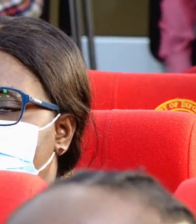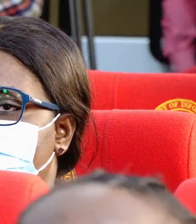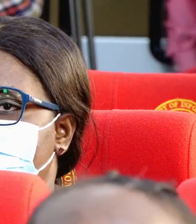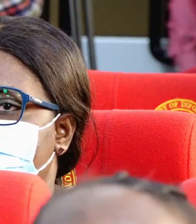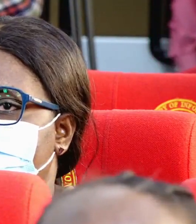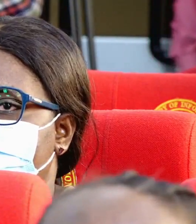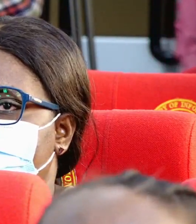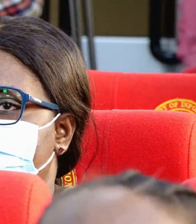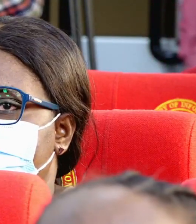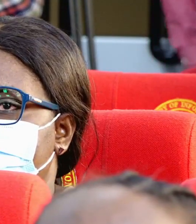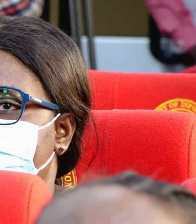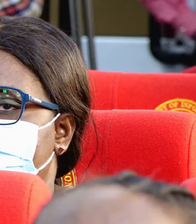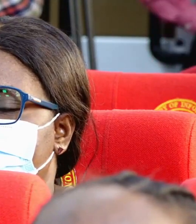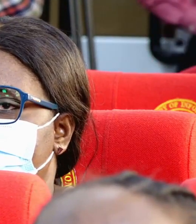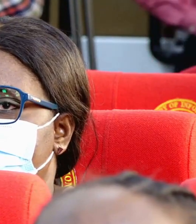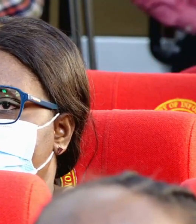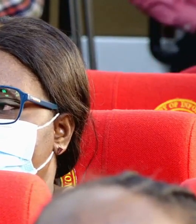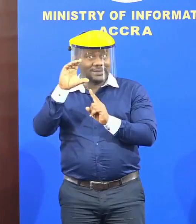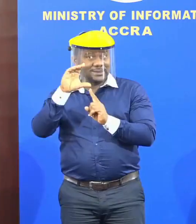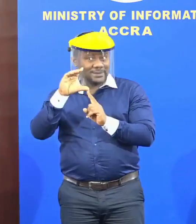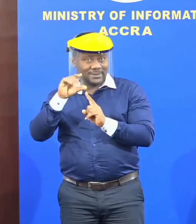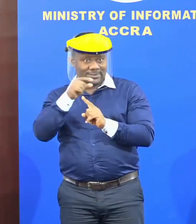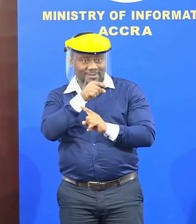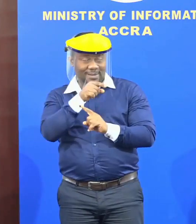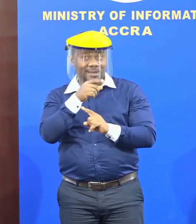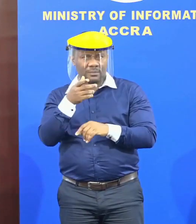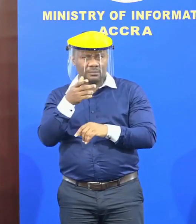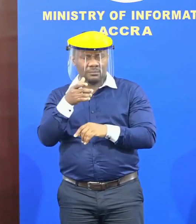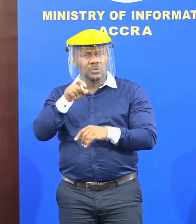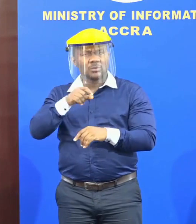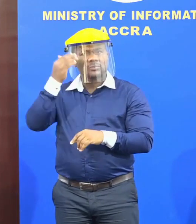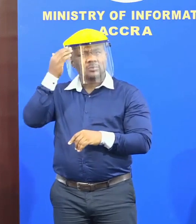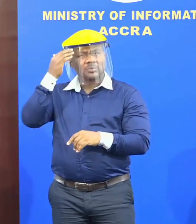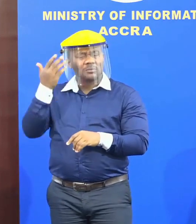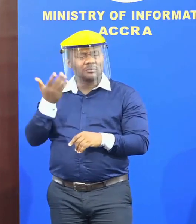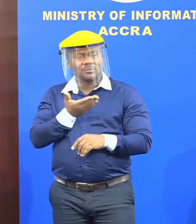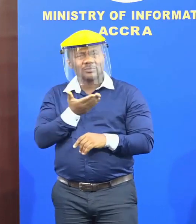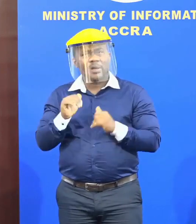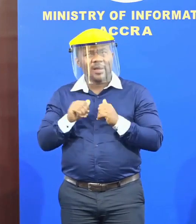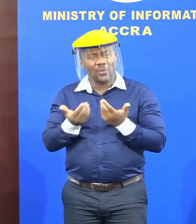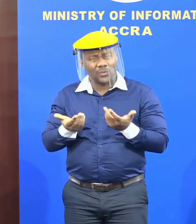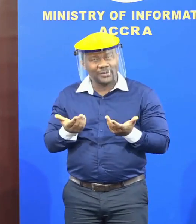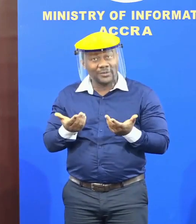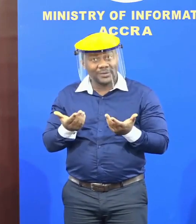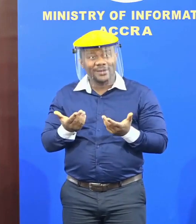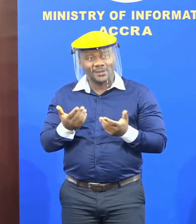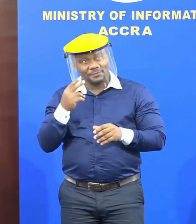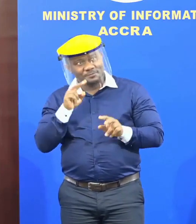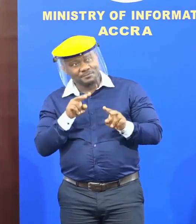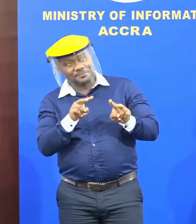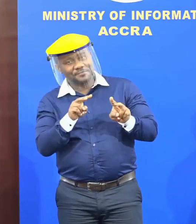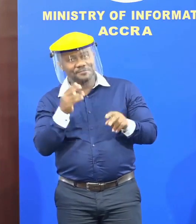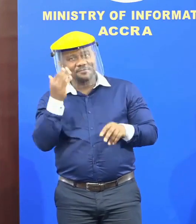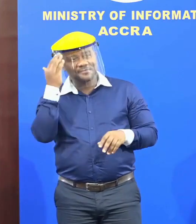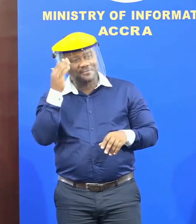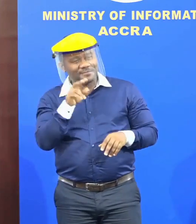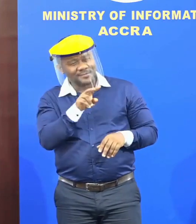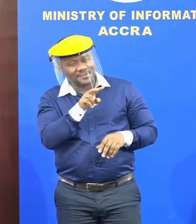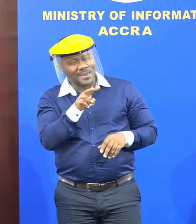town being built, but it's for you to have an idea what the value chain is like. So when you go there,